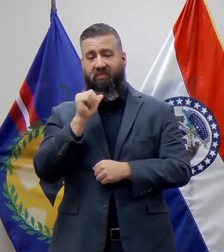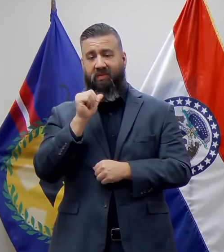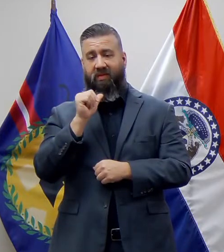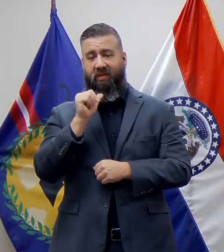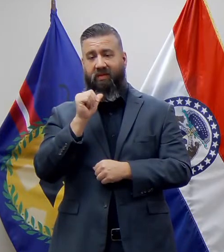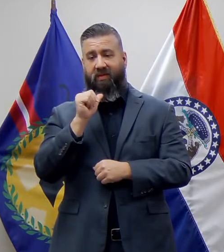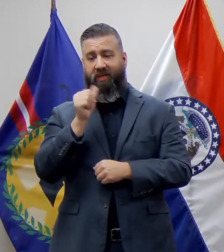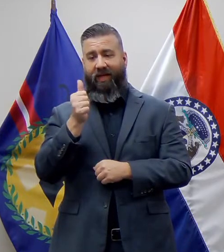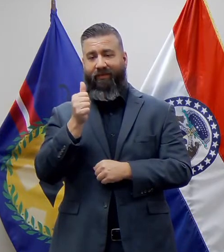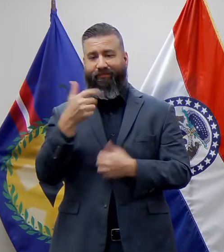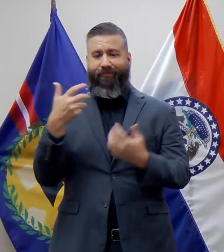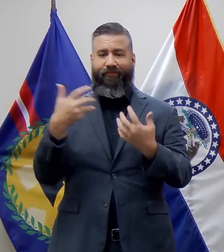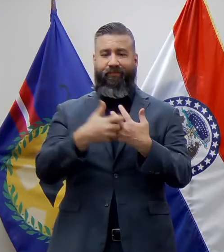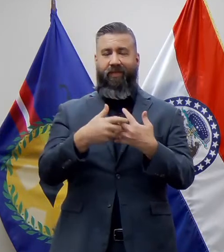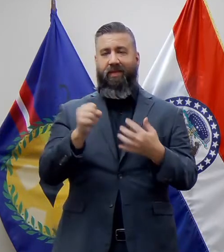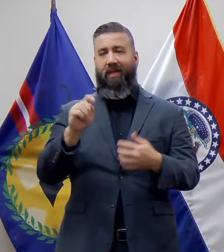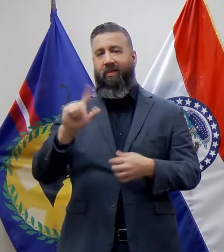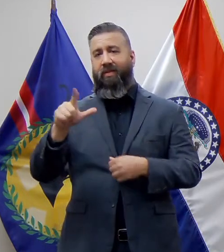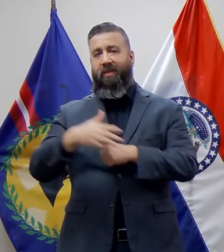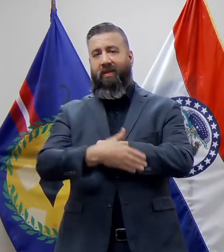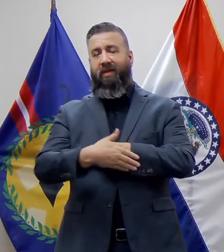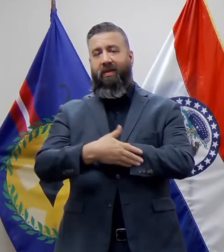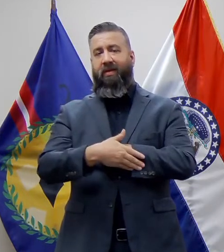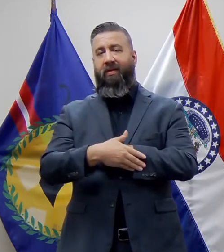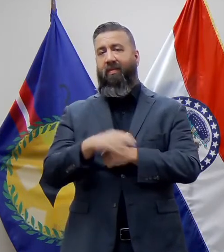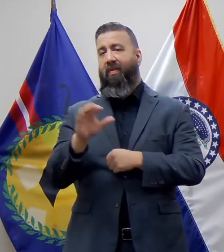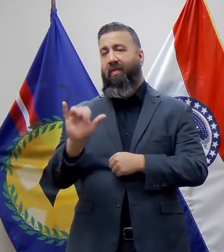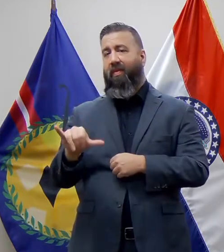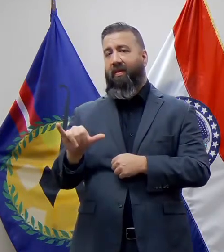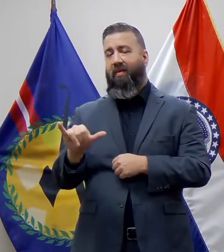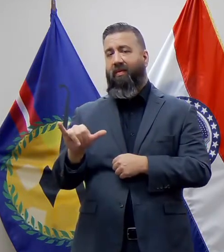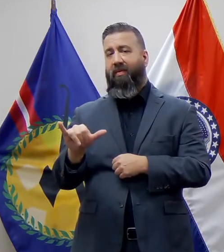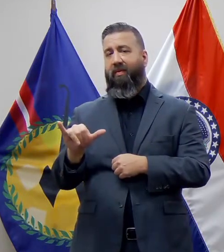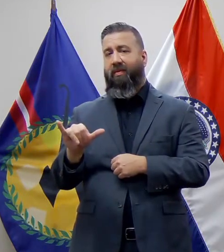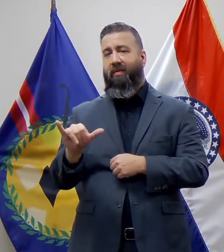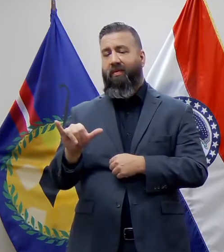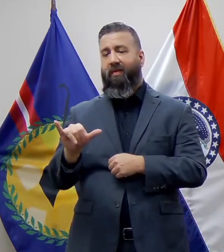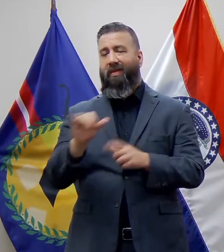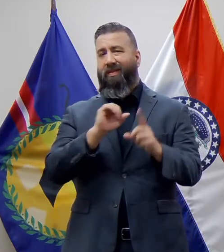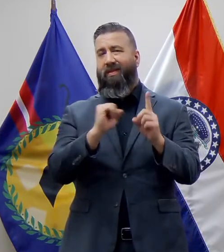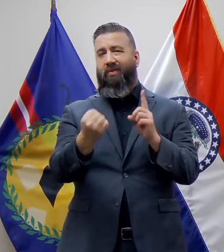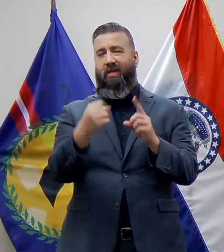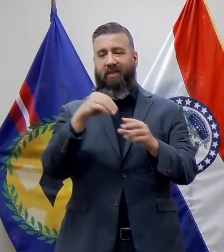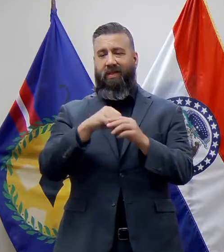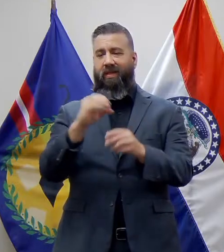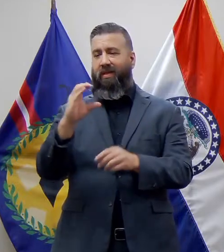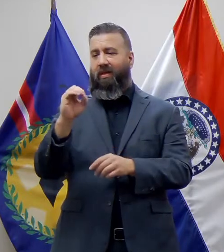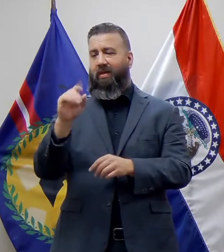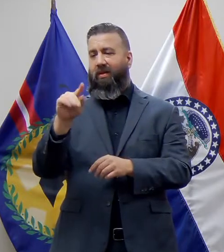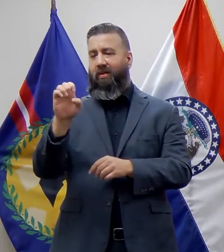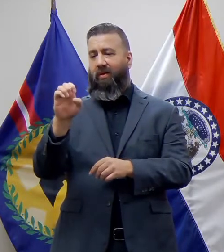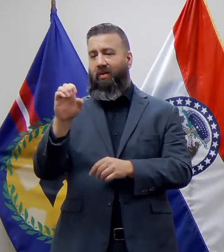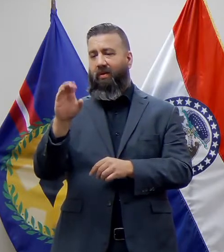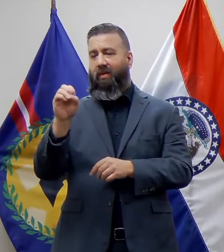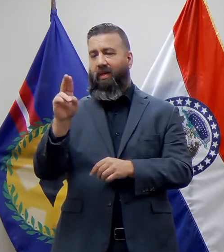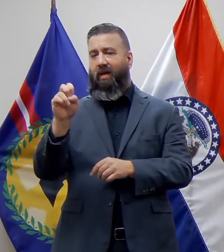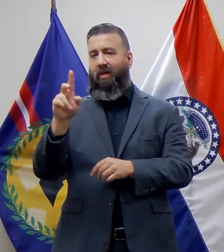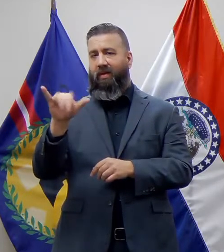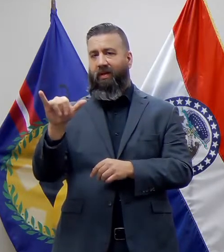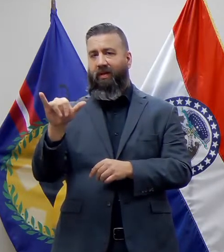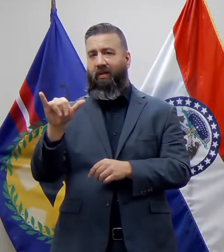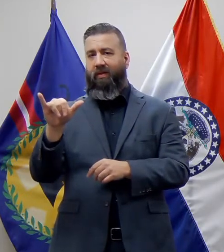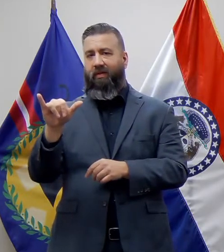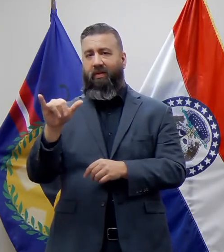the way St. Louis County would like for it to have gone was a case in Cole County, which we weren't a party to, but